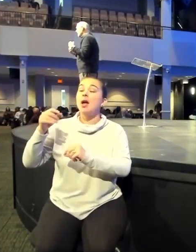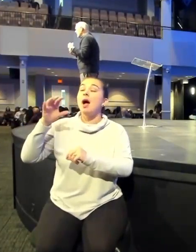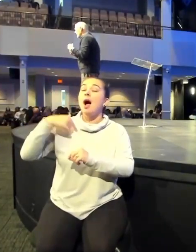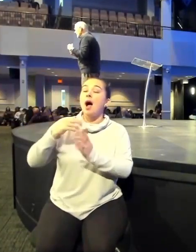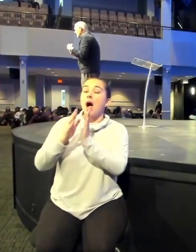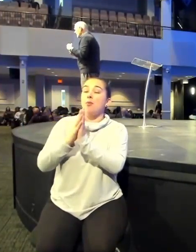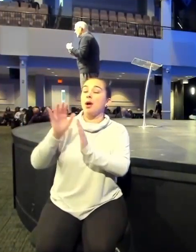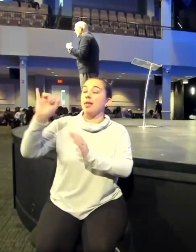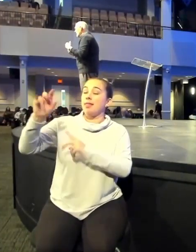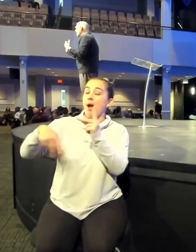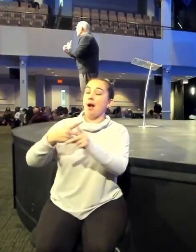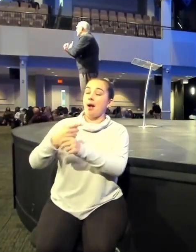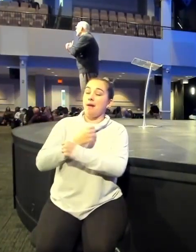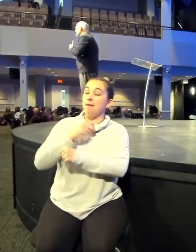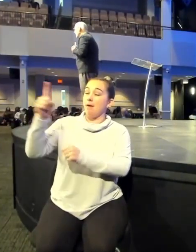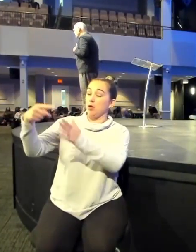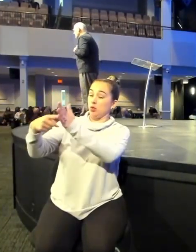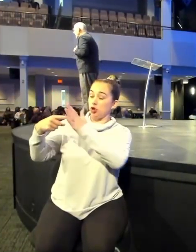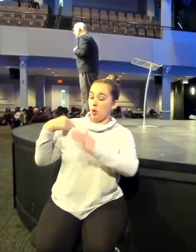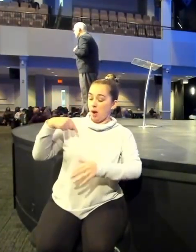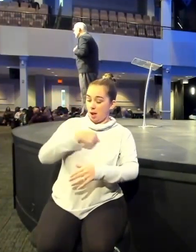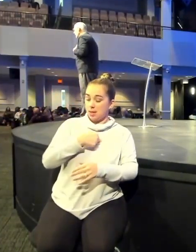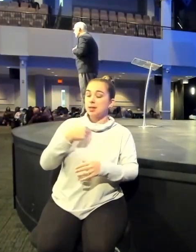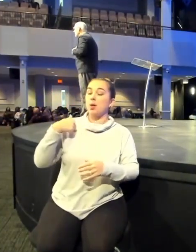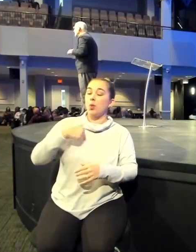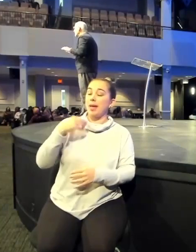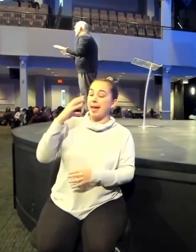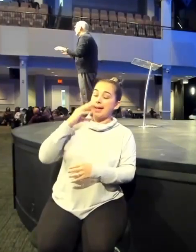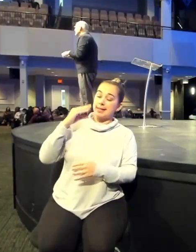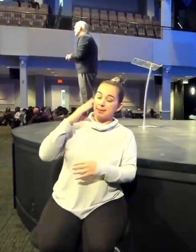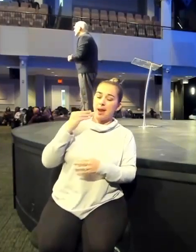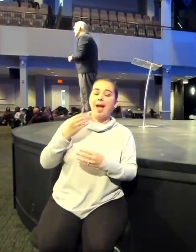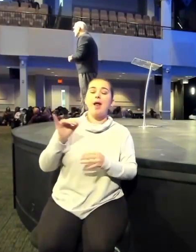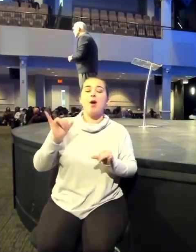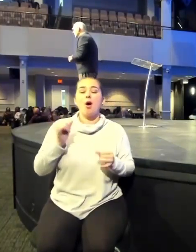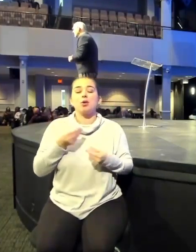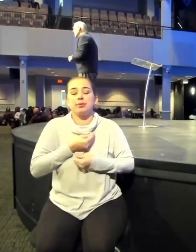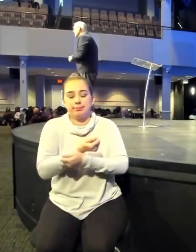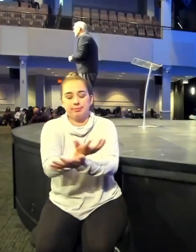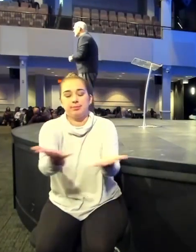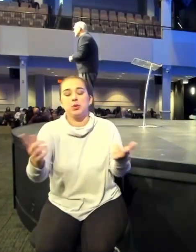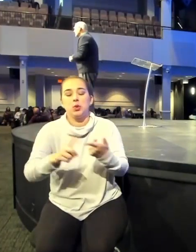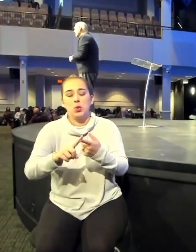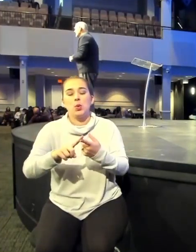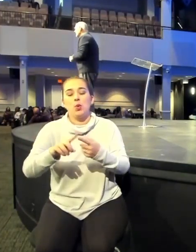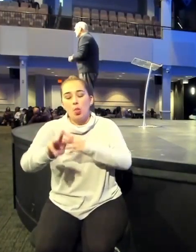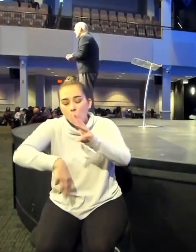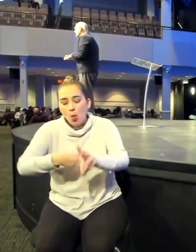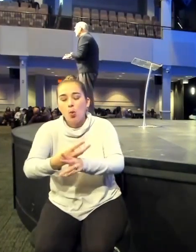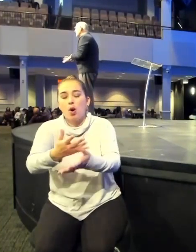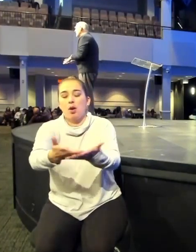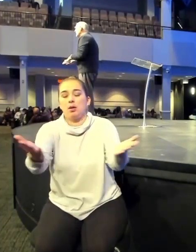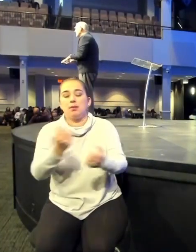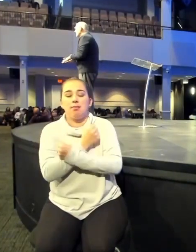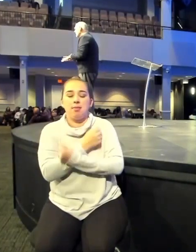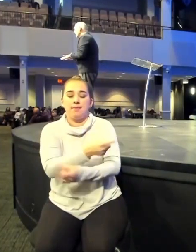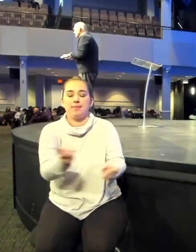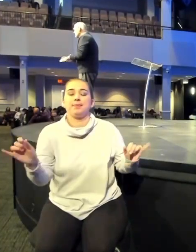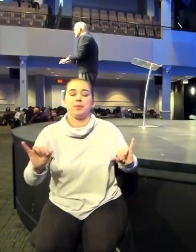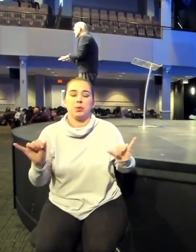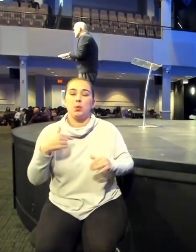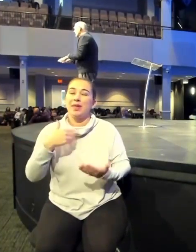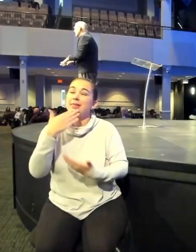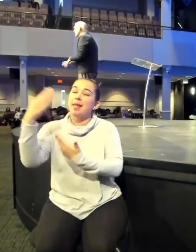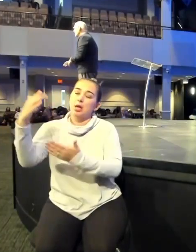us would not only be experienced by us, but would flow through us to the world around us. We thank you for it